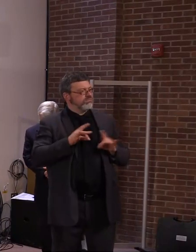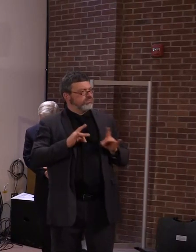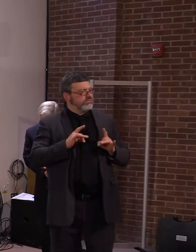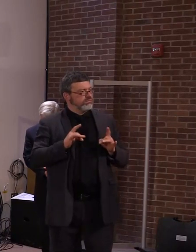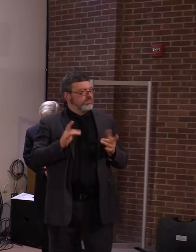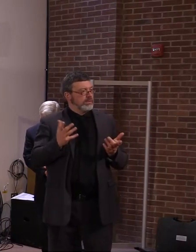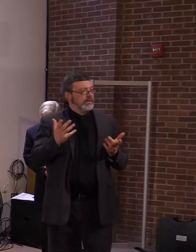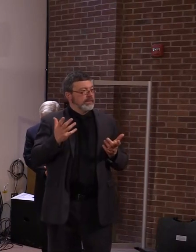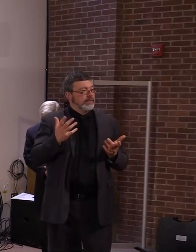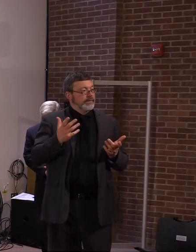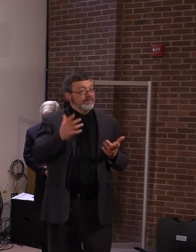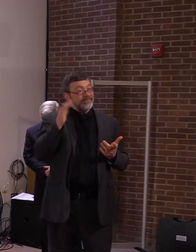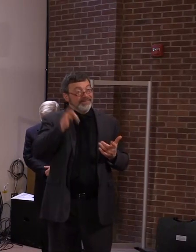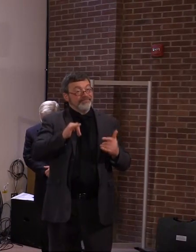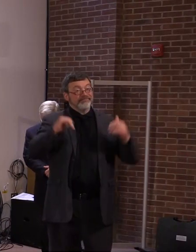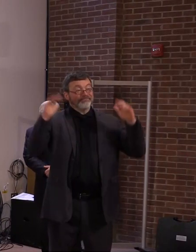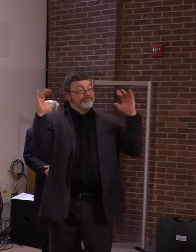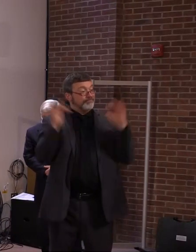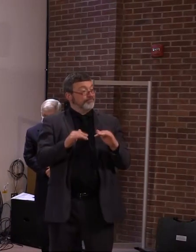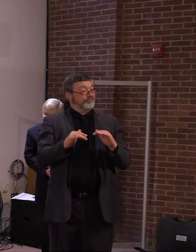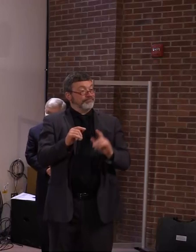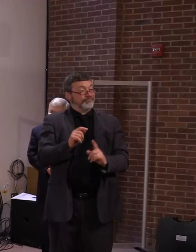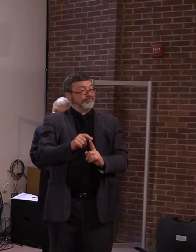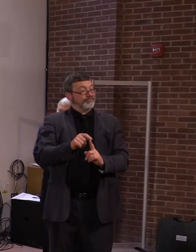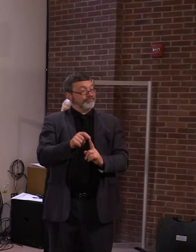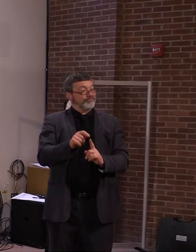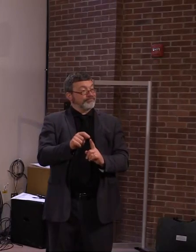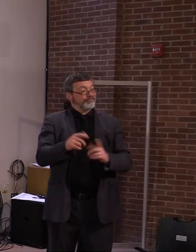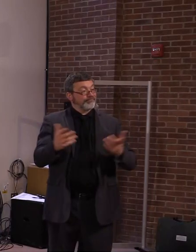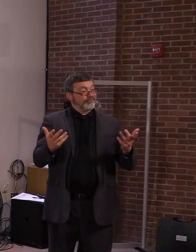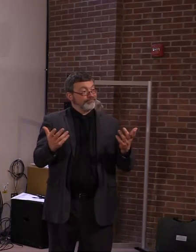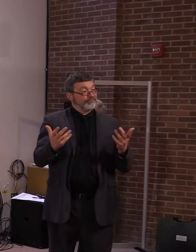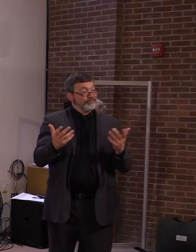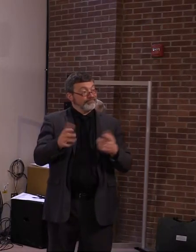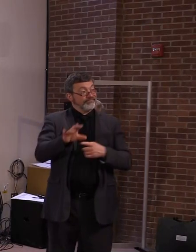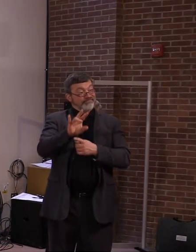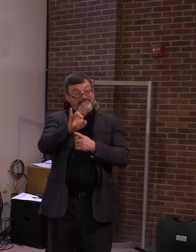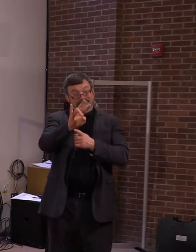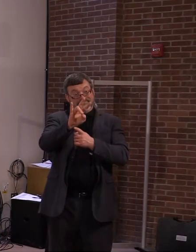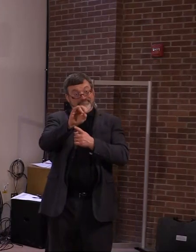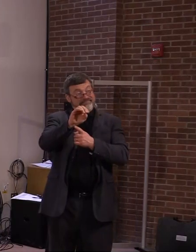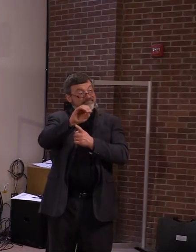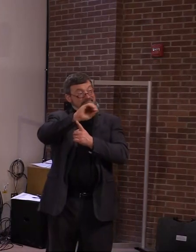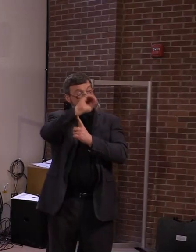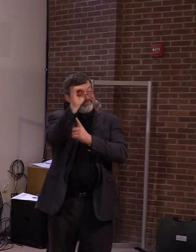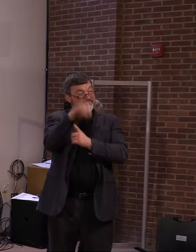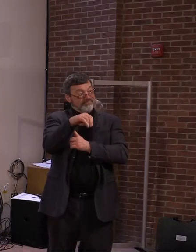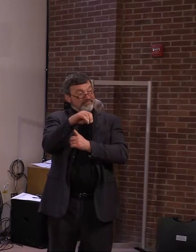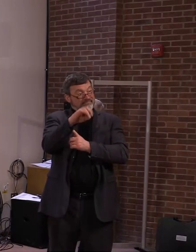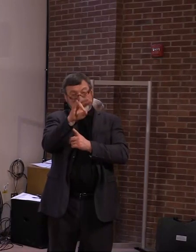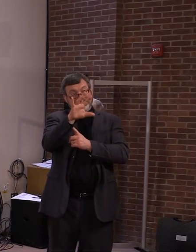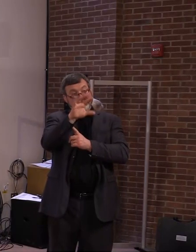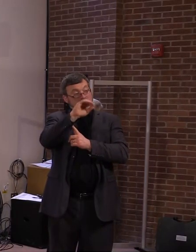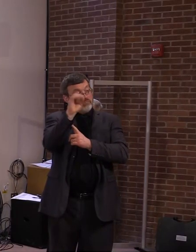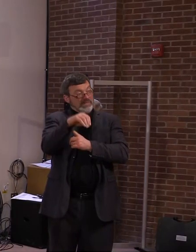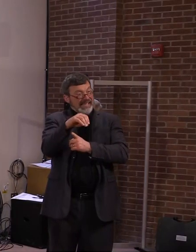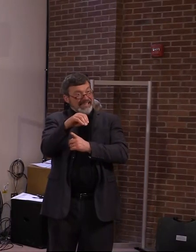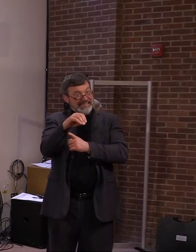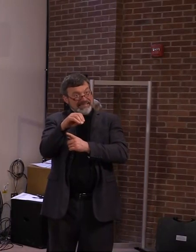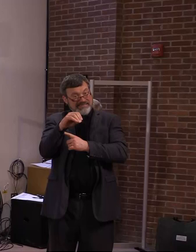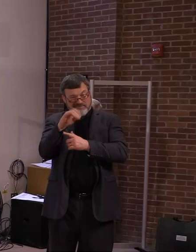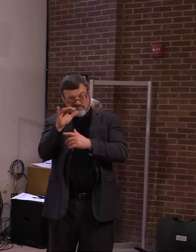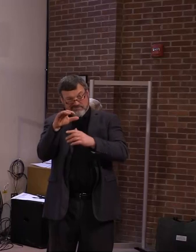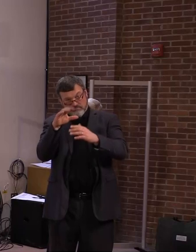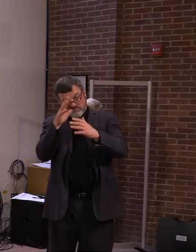or another. For about 70% of cases, and that's usually what you see when there's community transmission. We are seeing